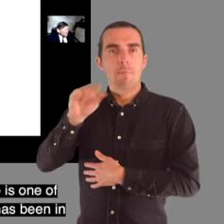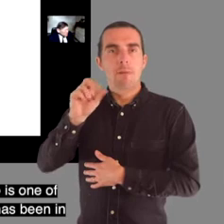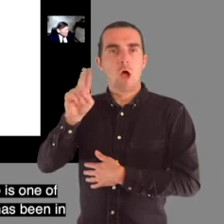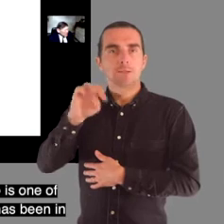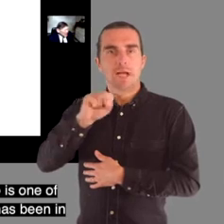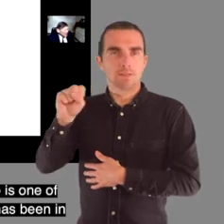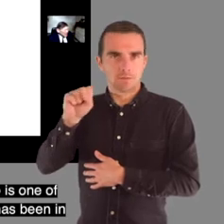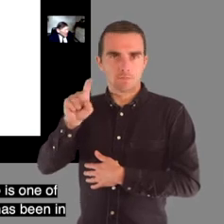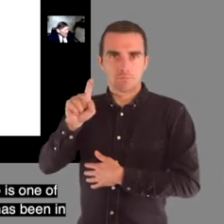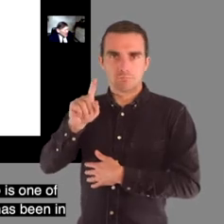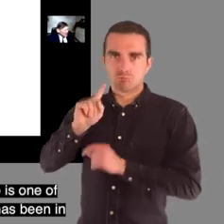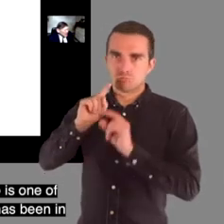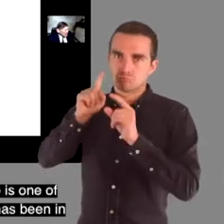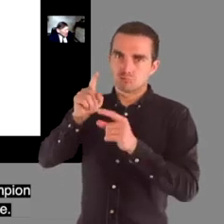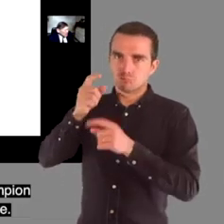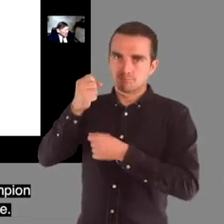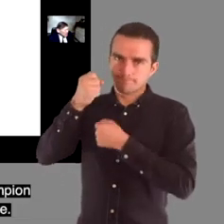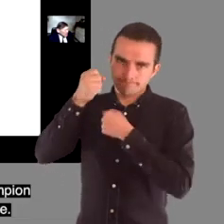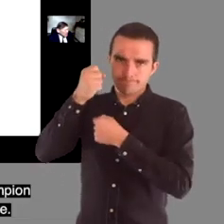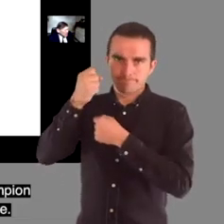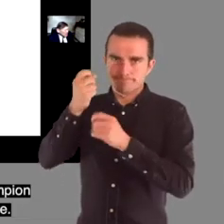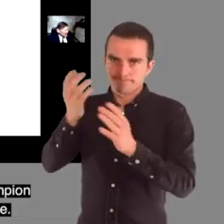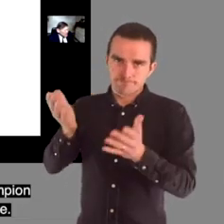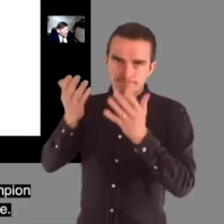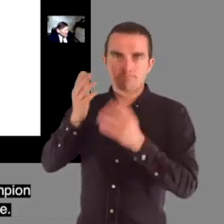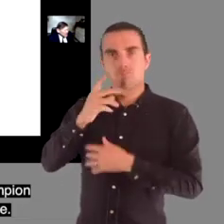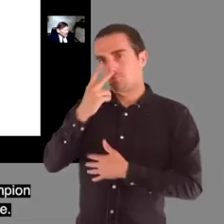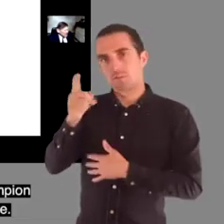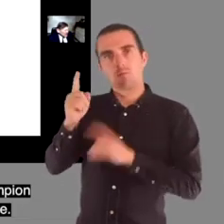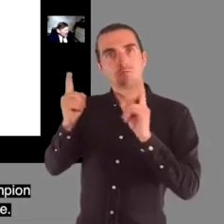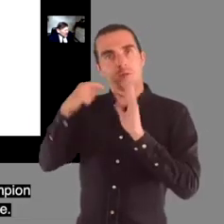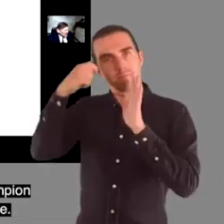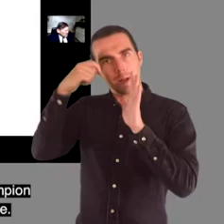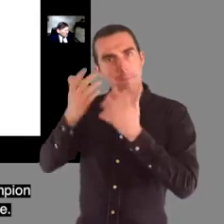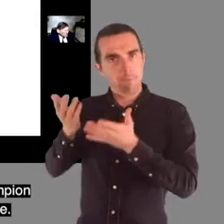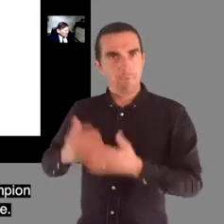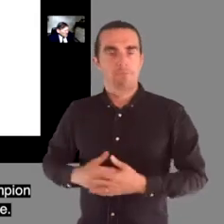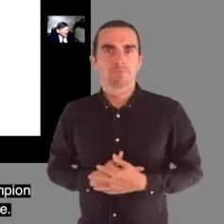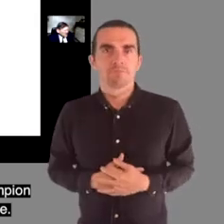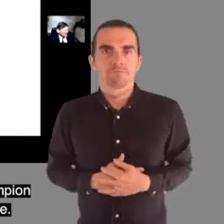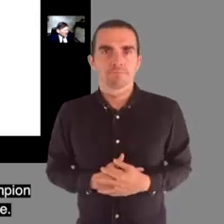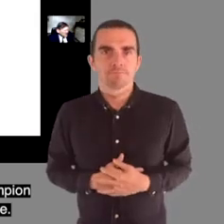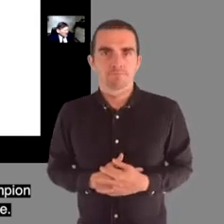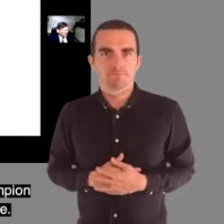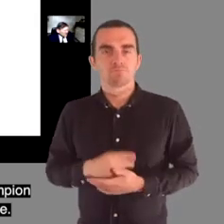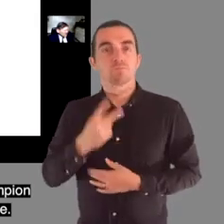of this movement and has been in the House of Lords as a champion, says, short little